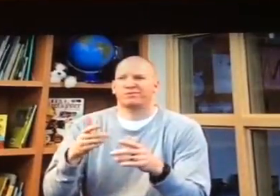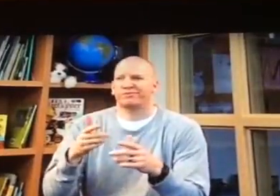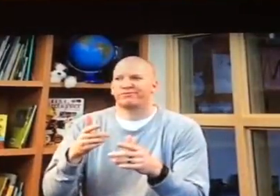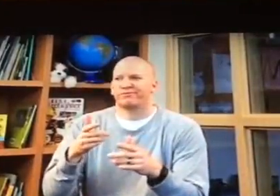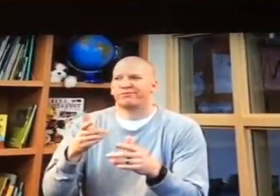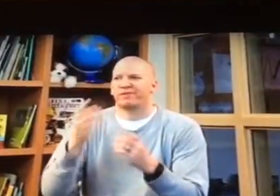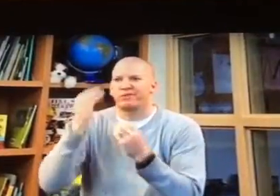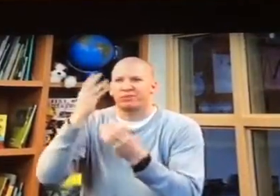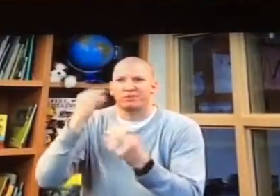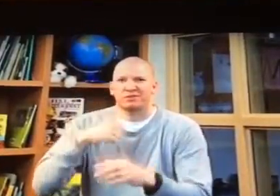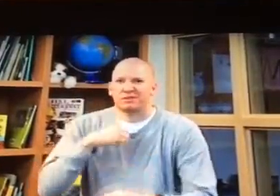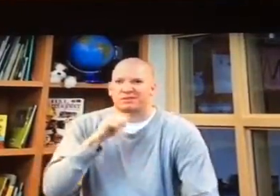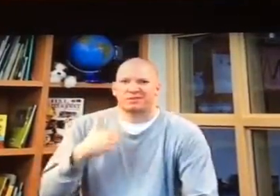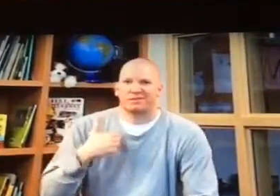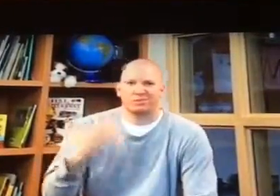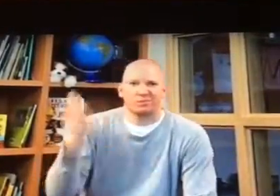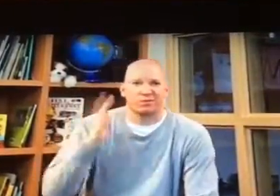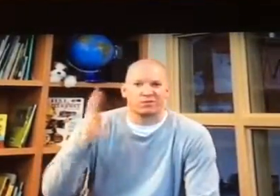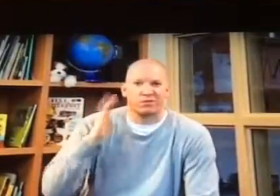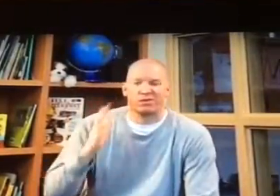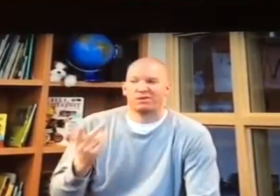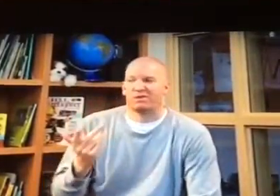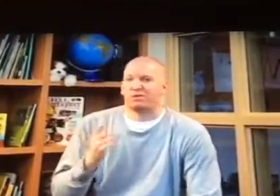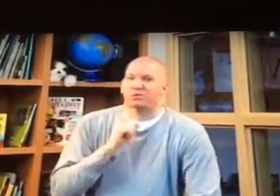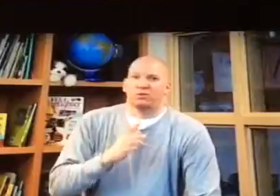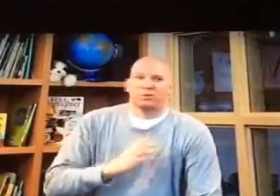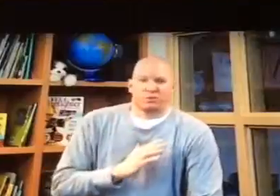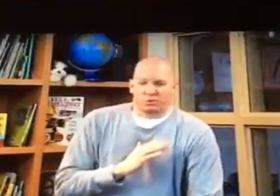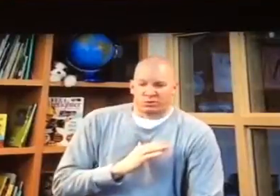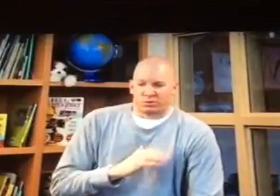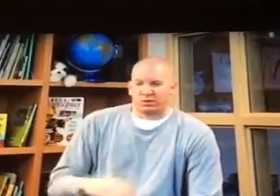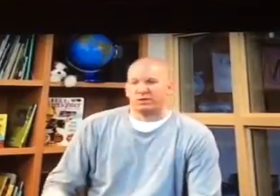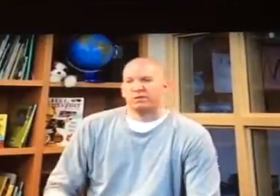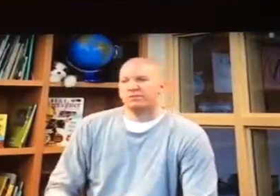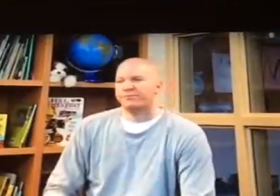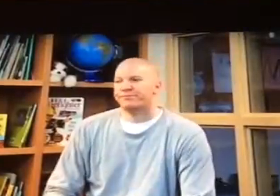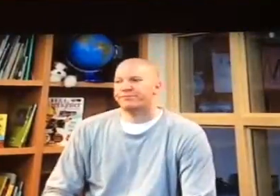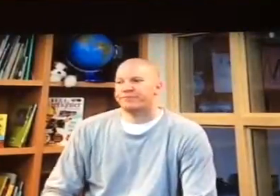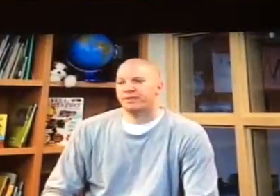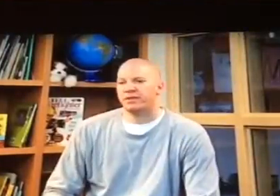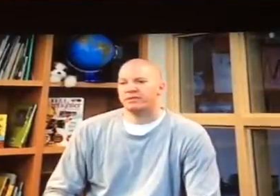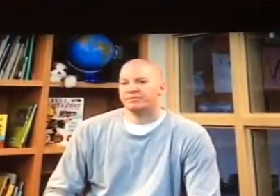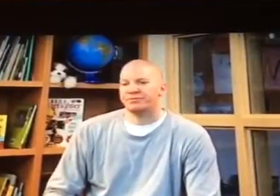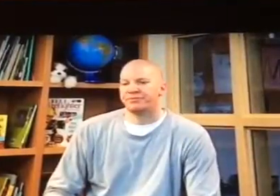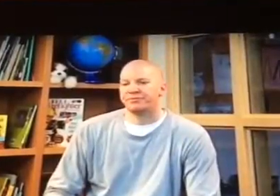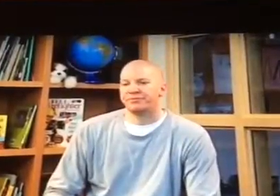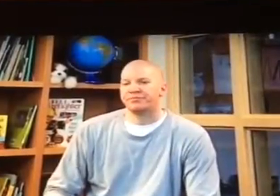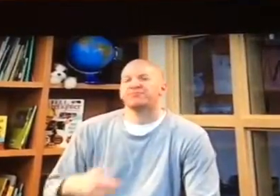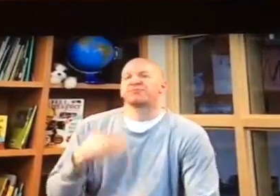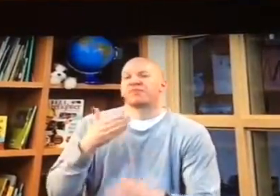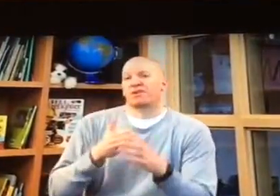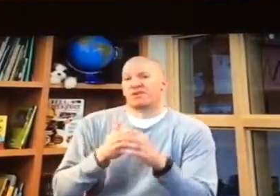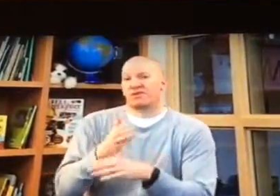more access to information that I didn't have before. So I thought that was